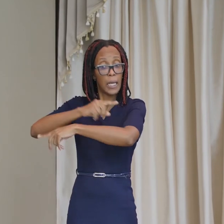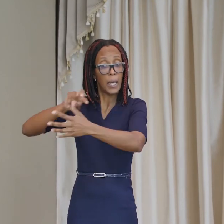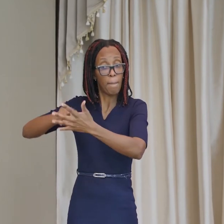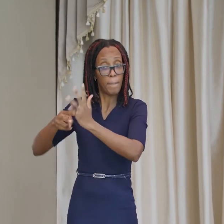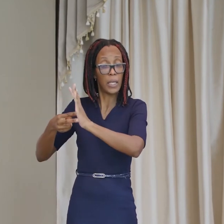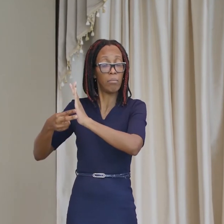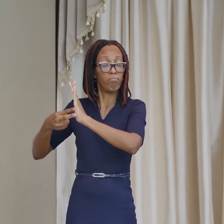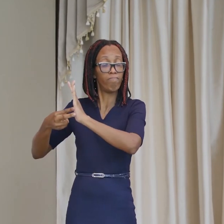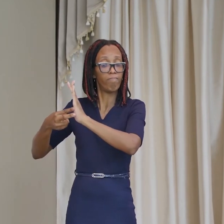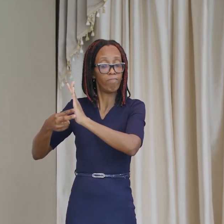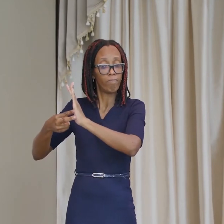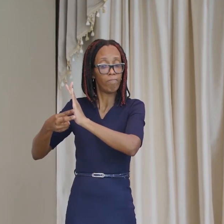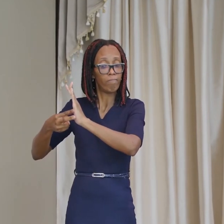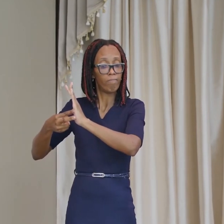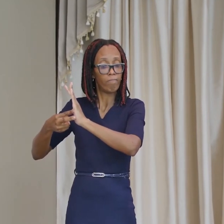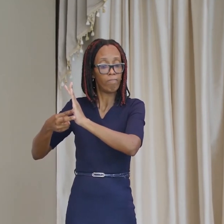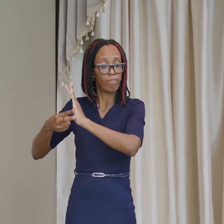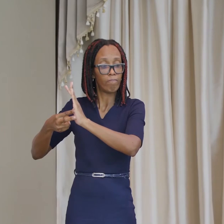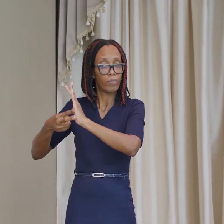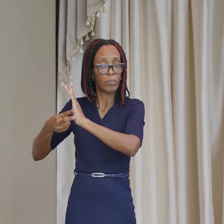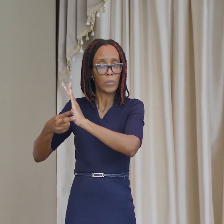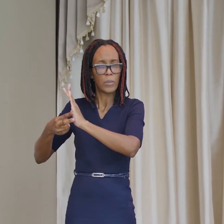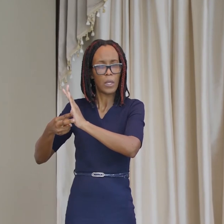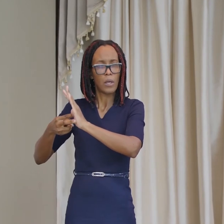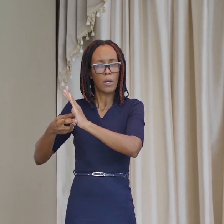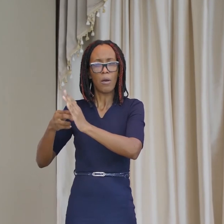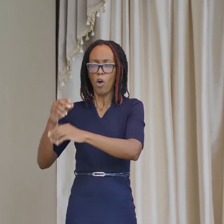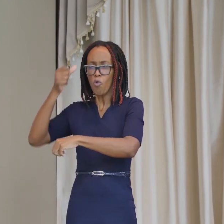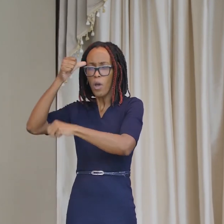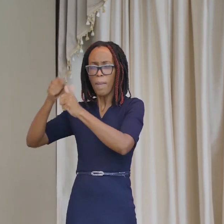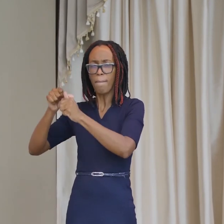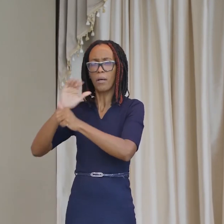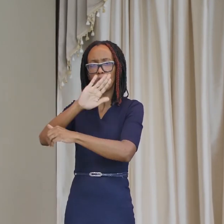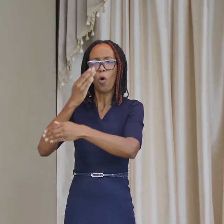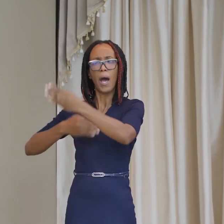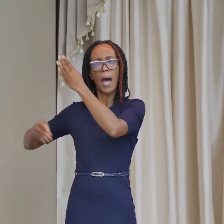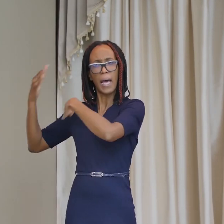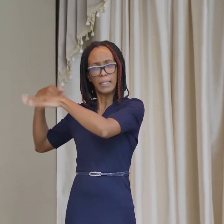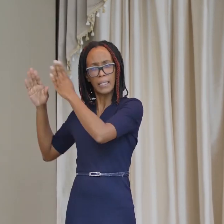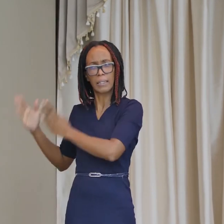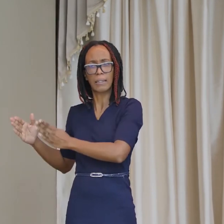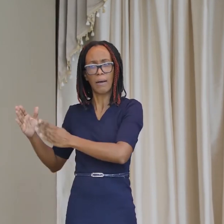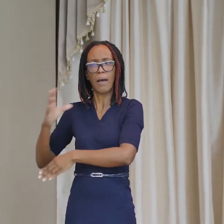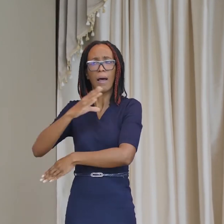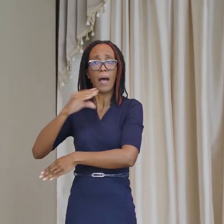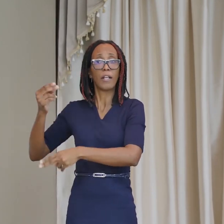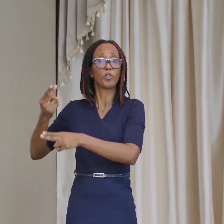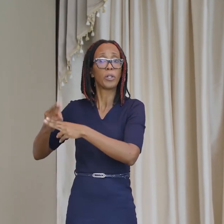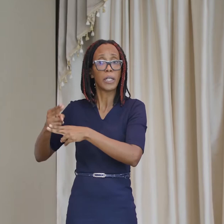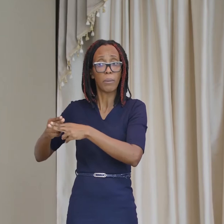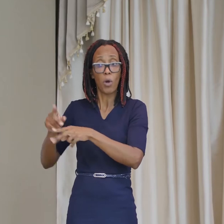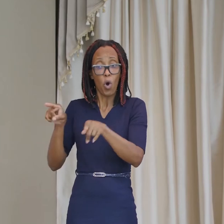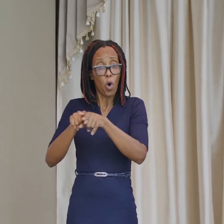recognition that our names come from our ancestors, but from our honor comes